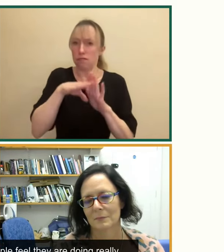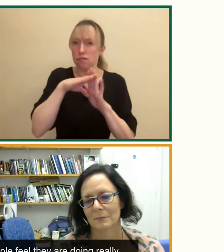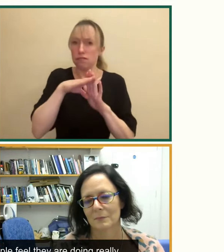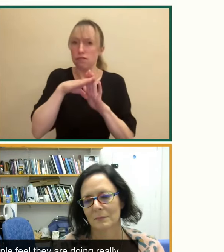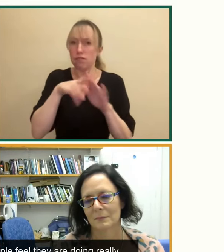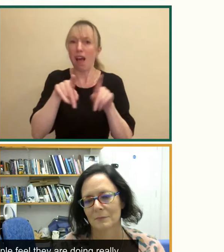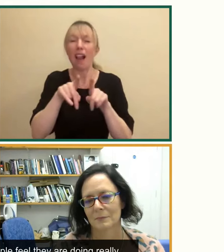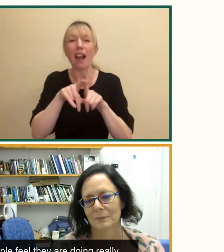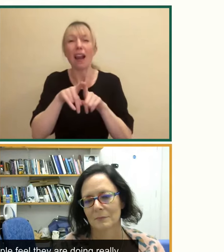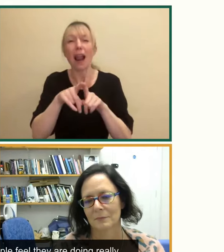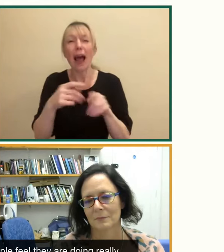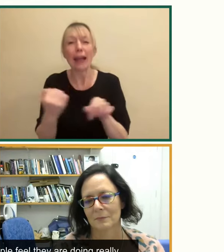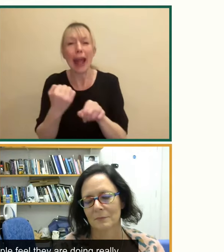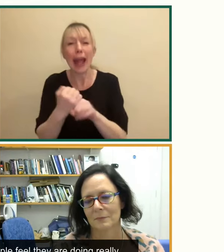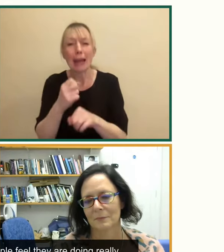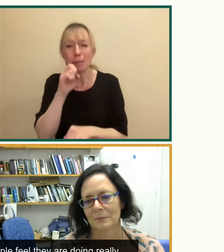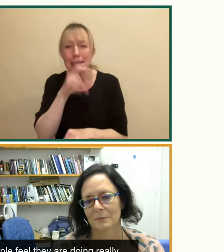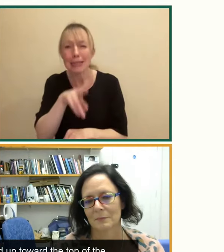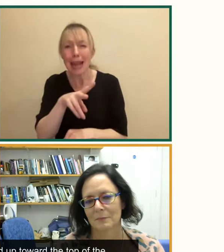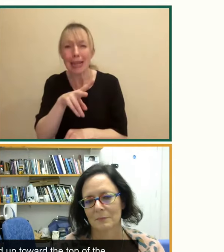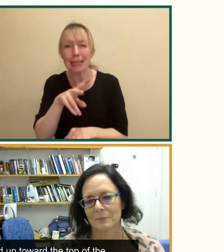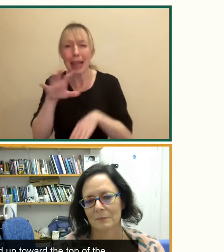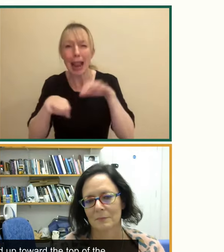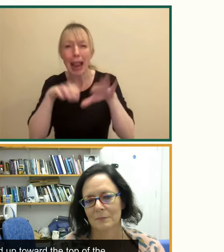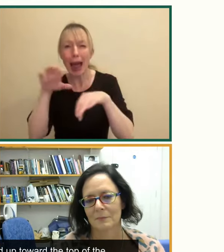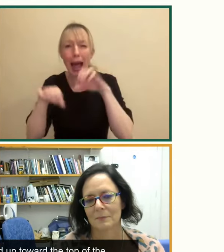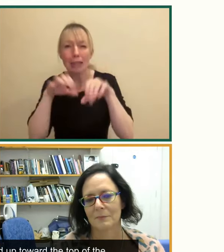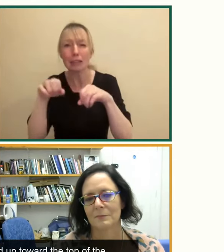but then some setback